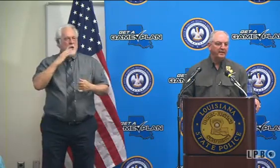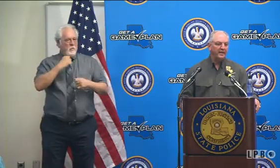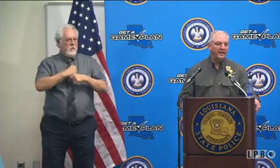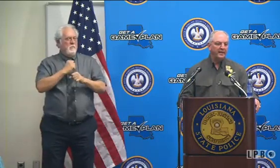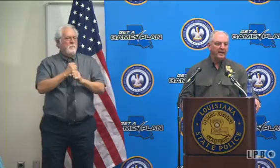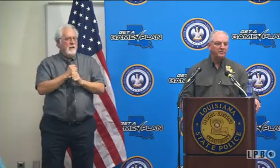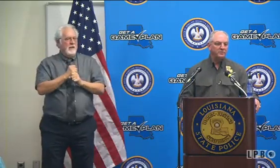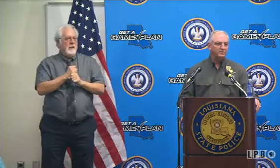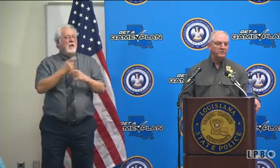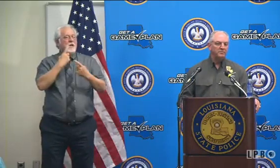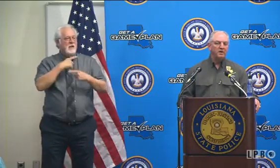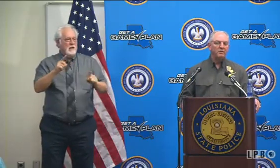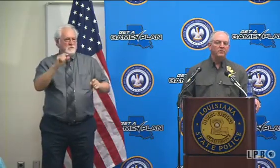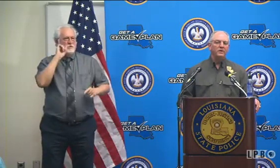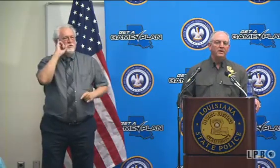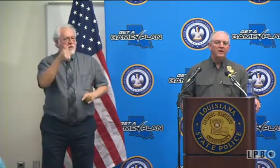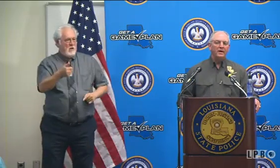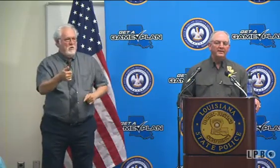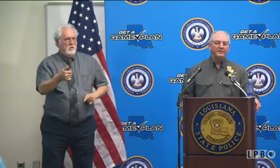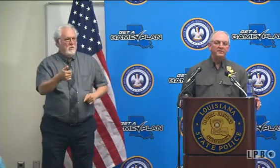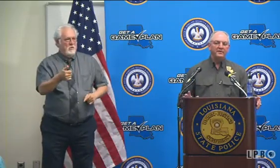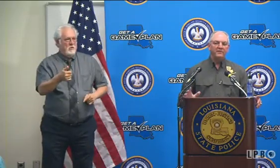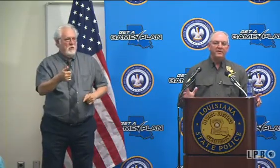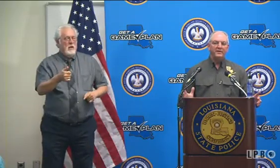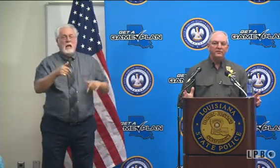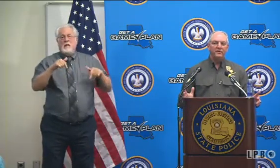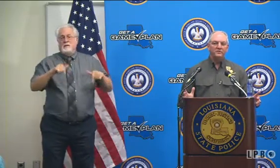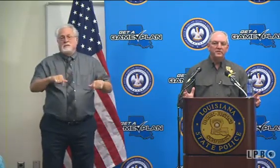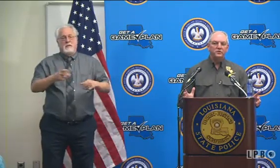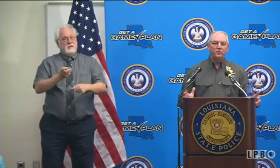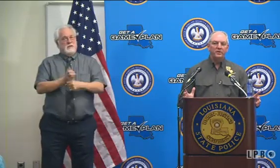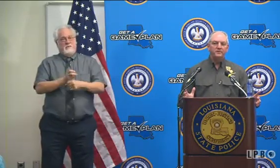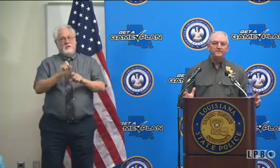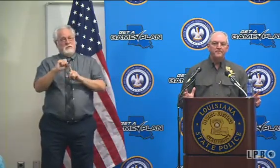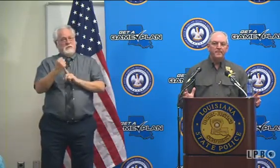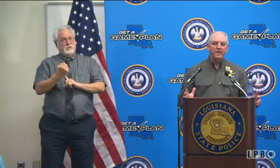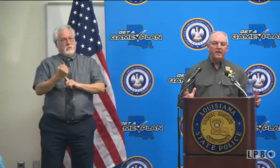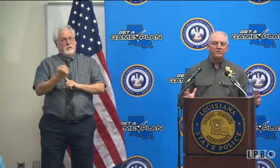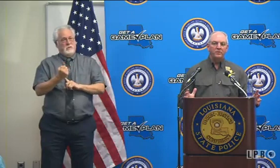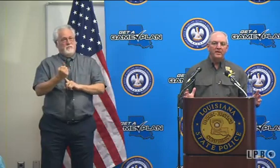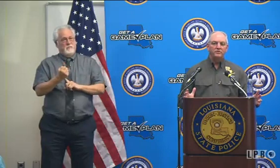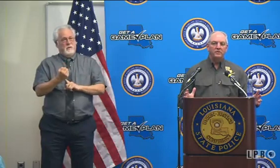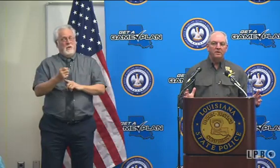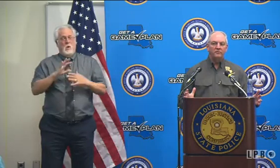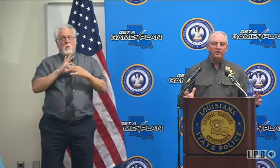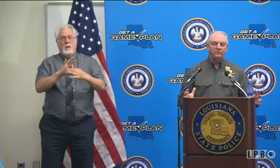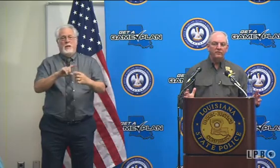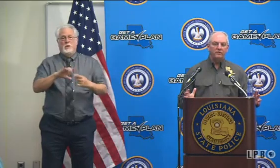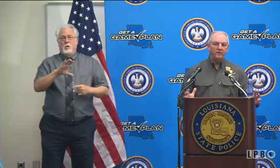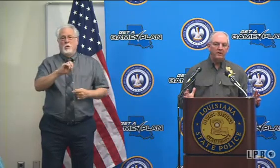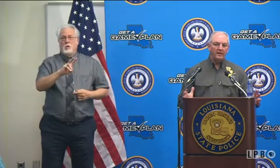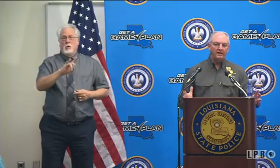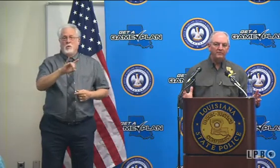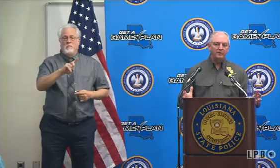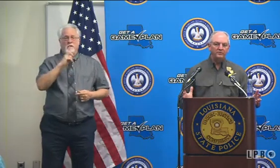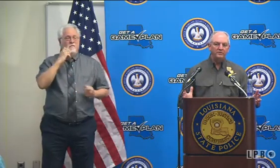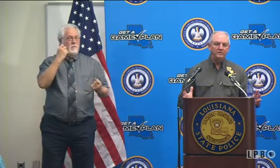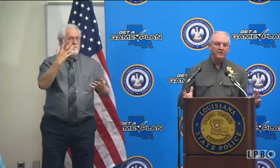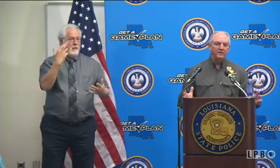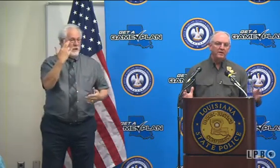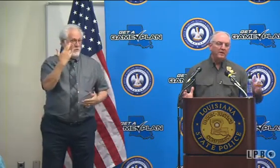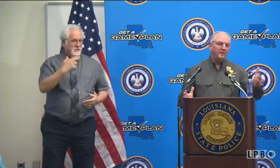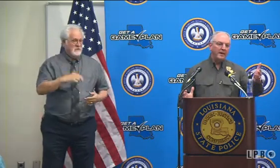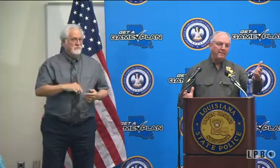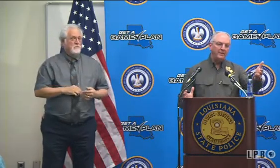making an announcement tomorrow. This is a very difficult situation as it relates to COVID for a lot of